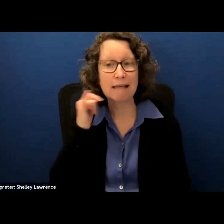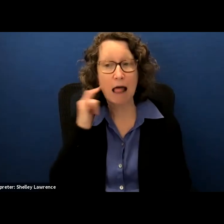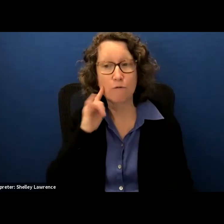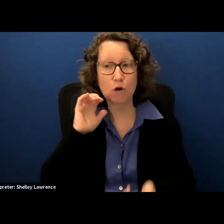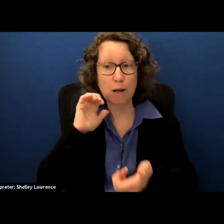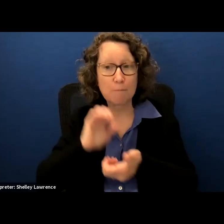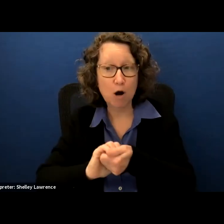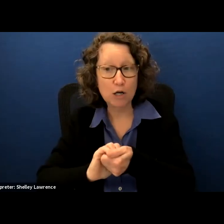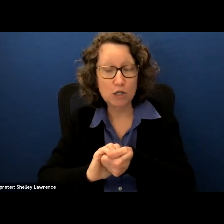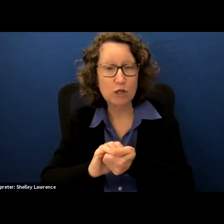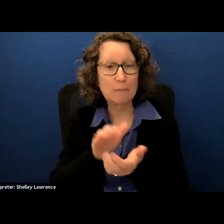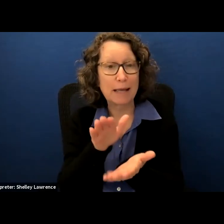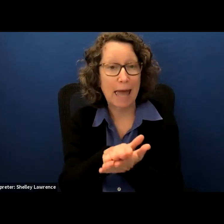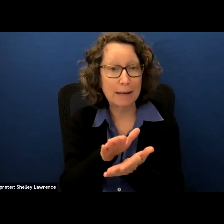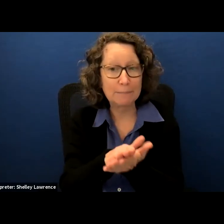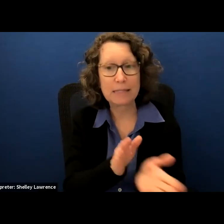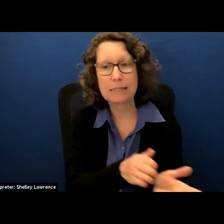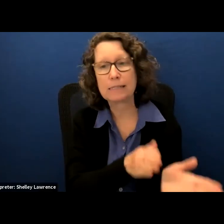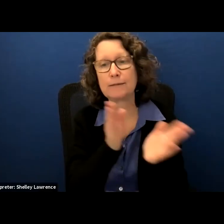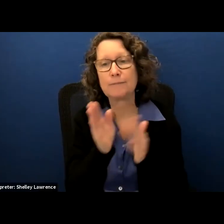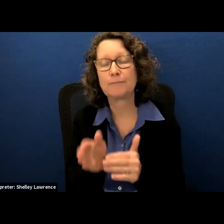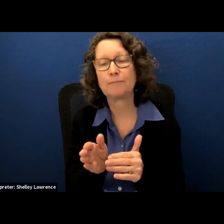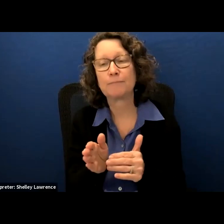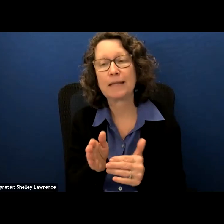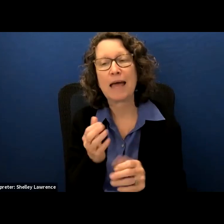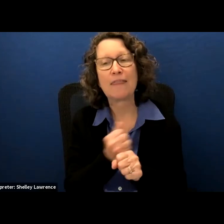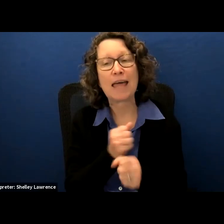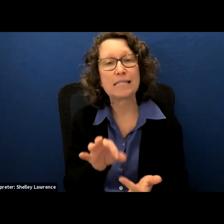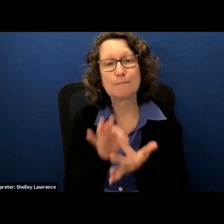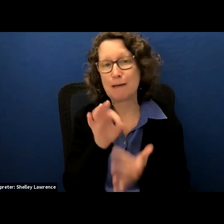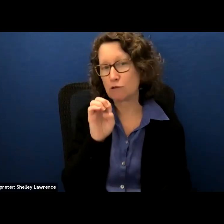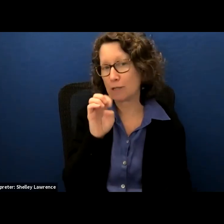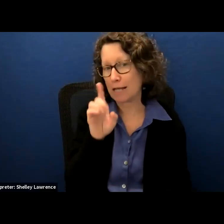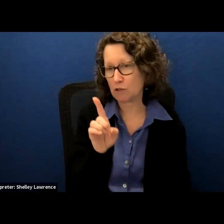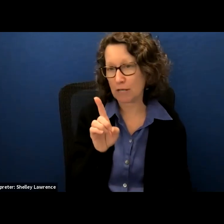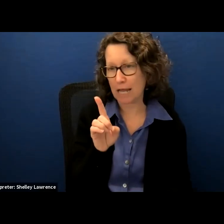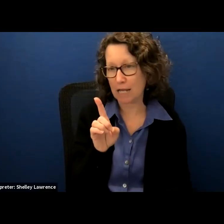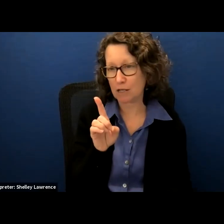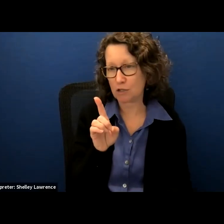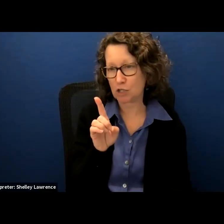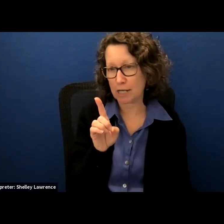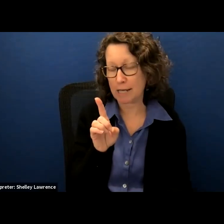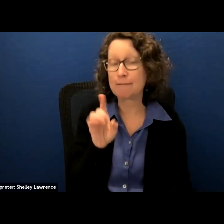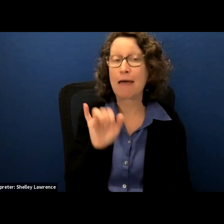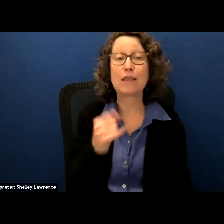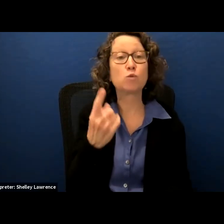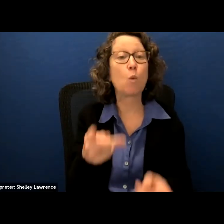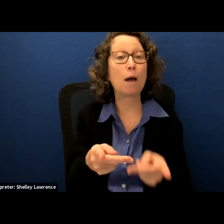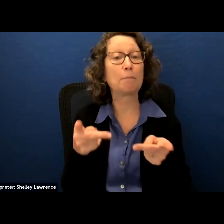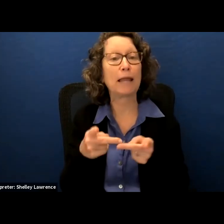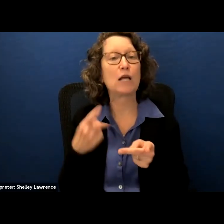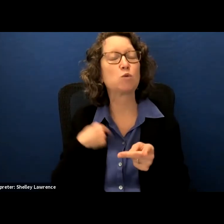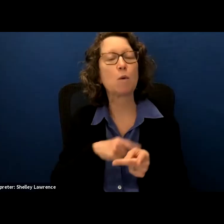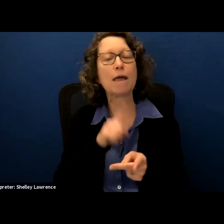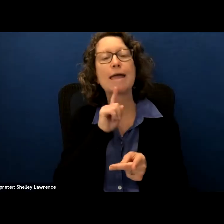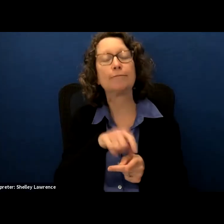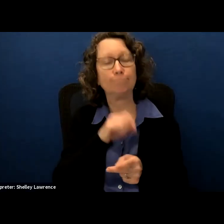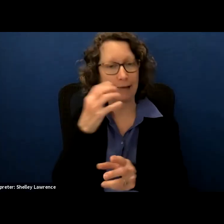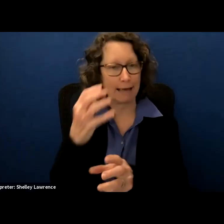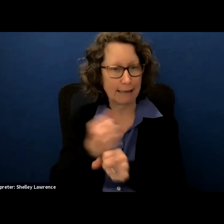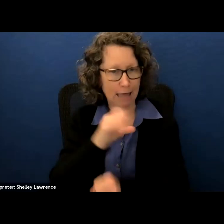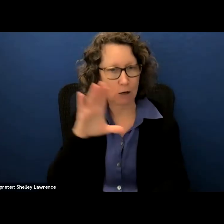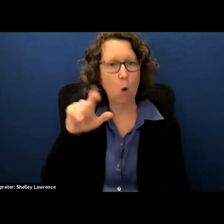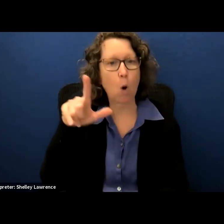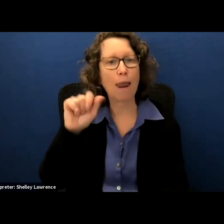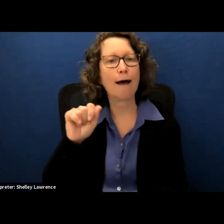Partnership Academies, and then we get to special education. And this is one place where we absolutely do get the